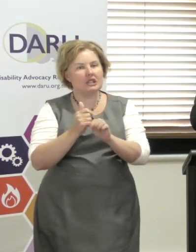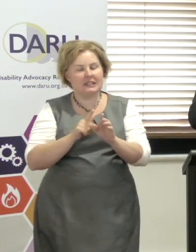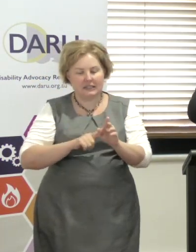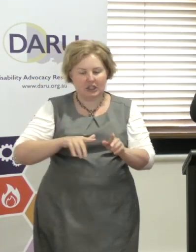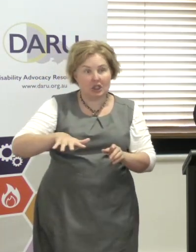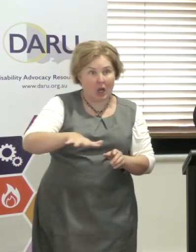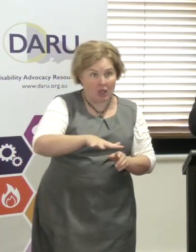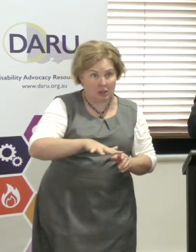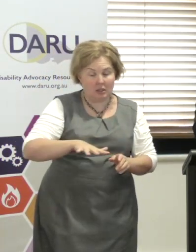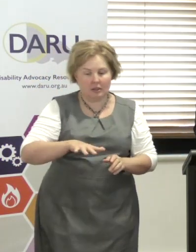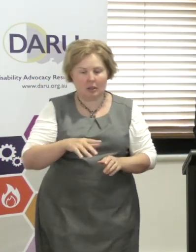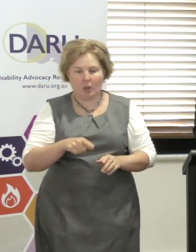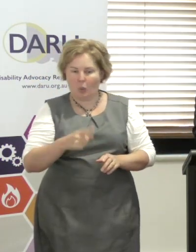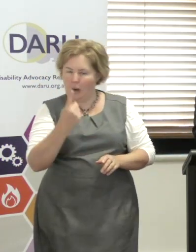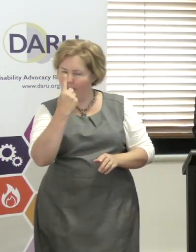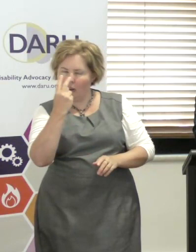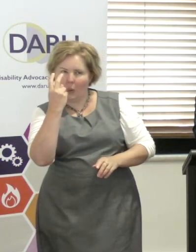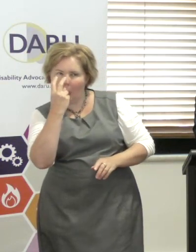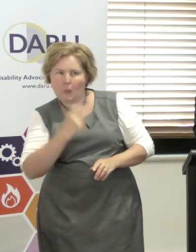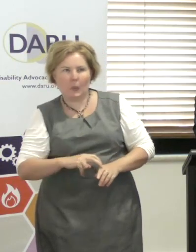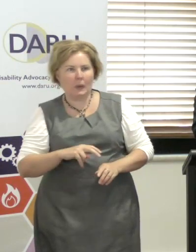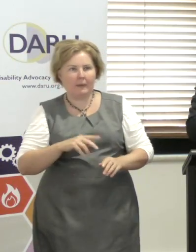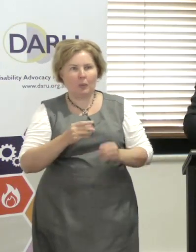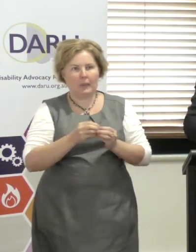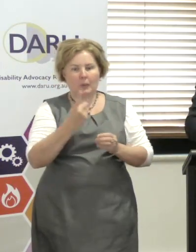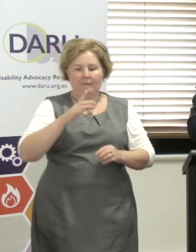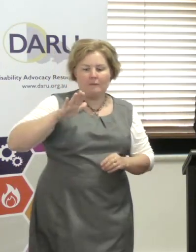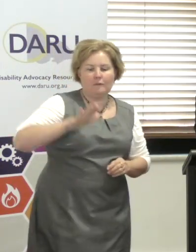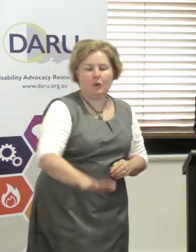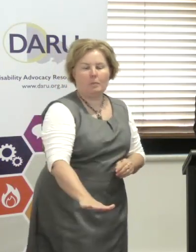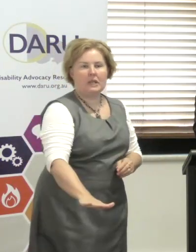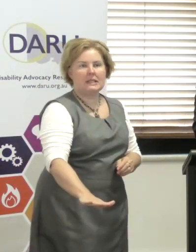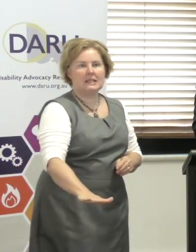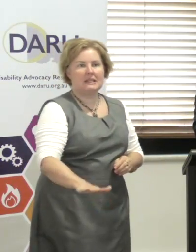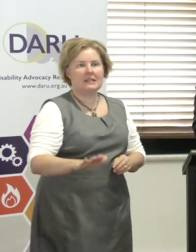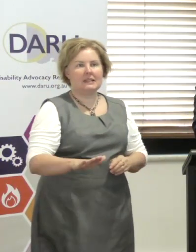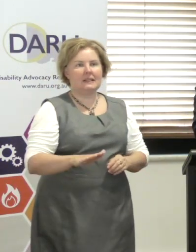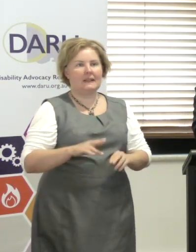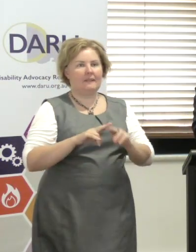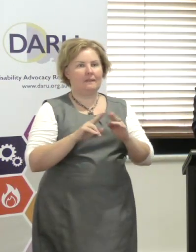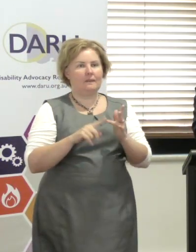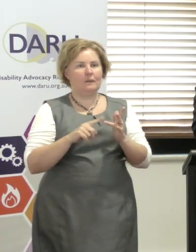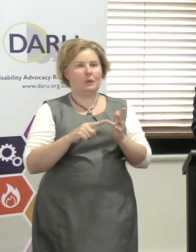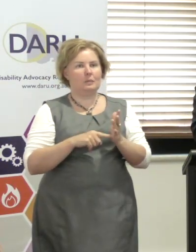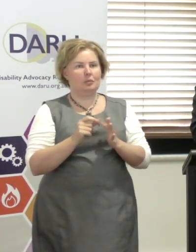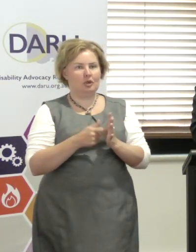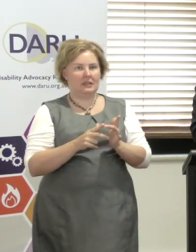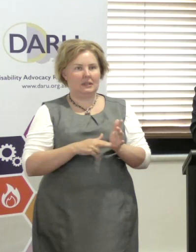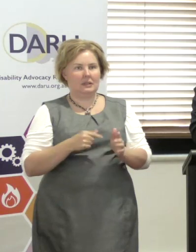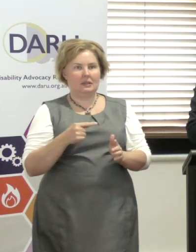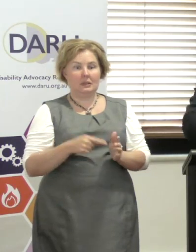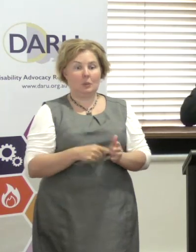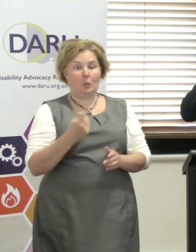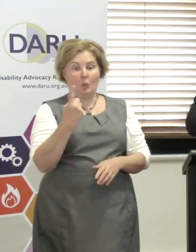footprints in the mud. And within those set of footprints, there's a single right line